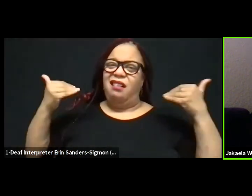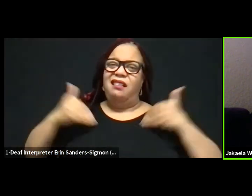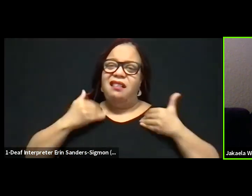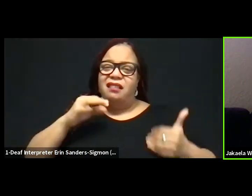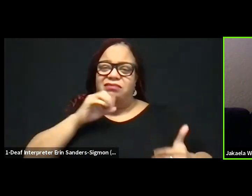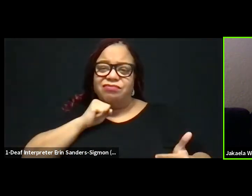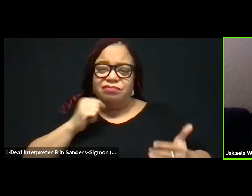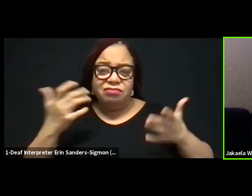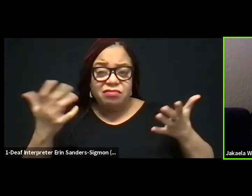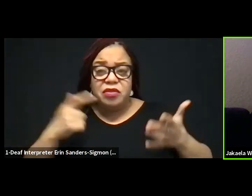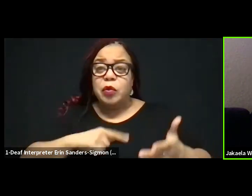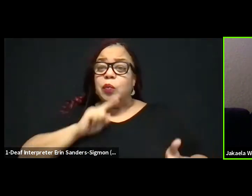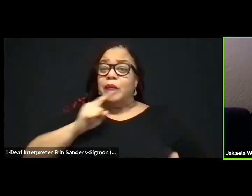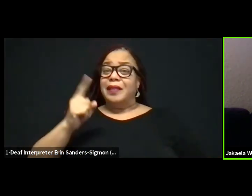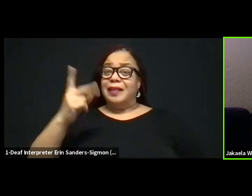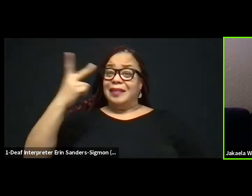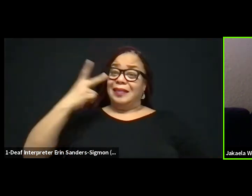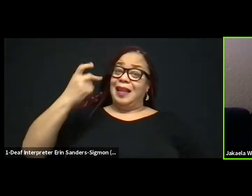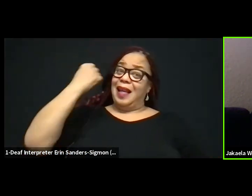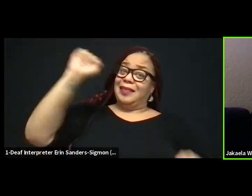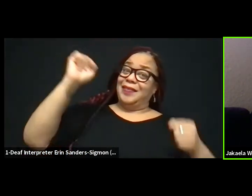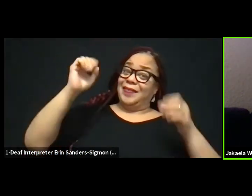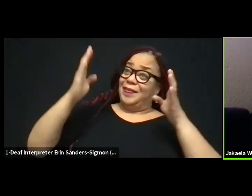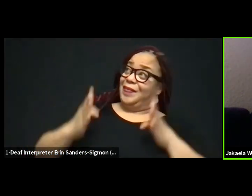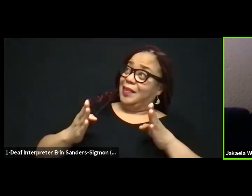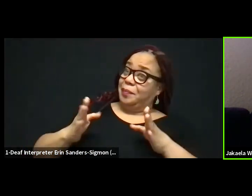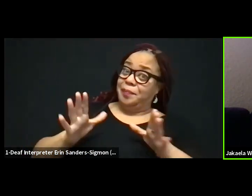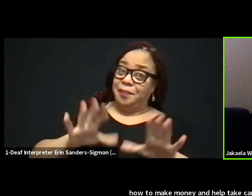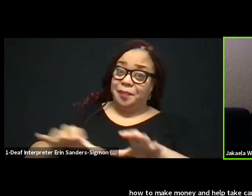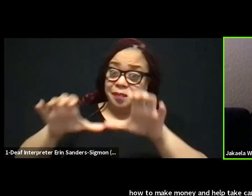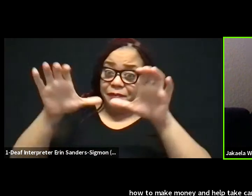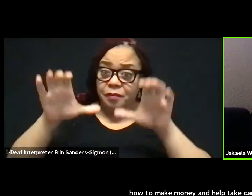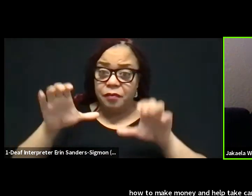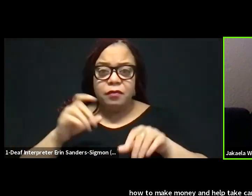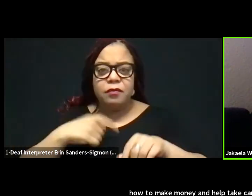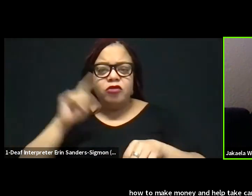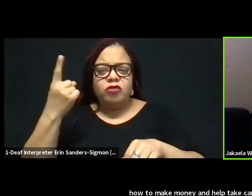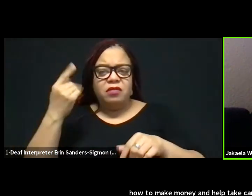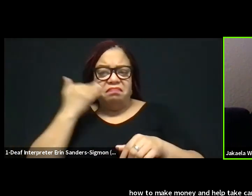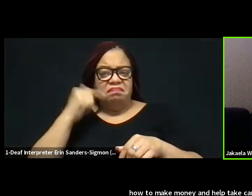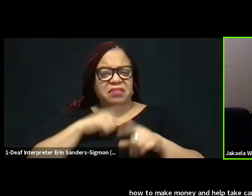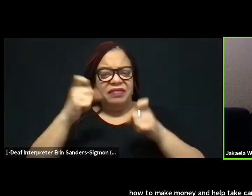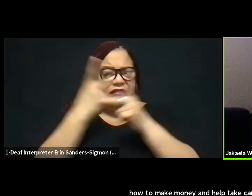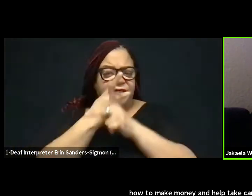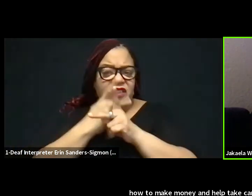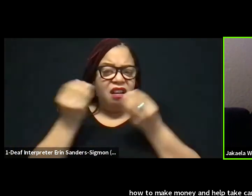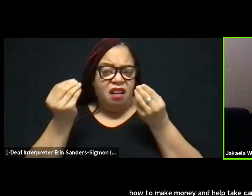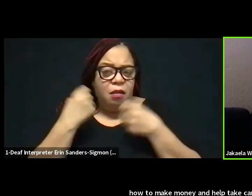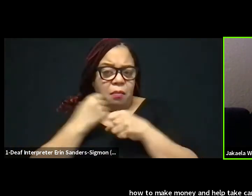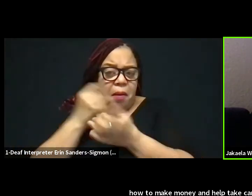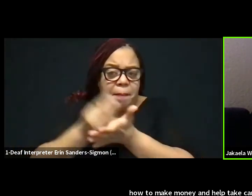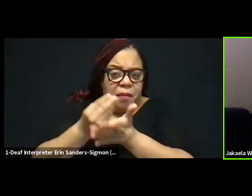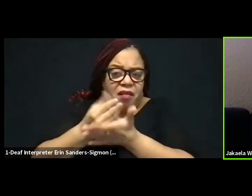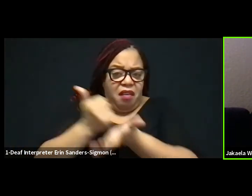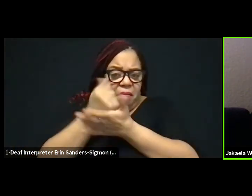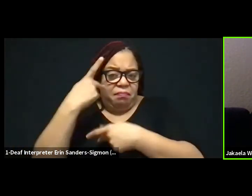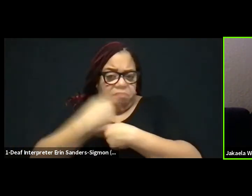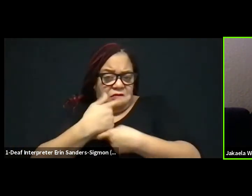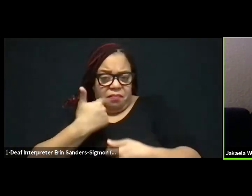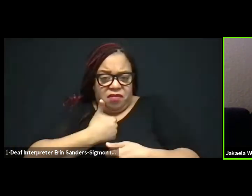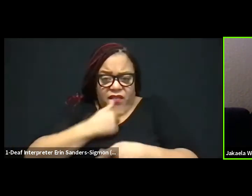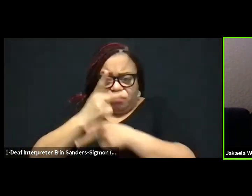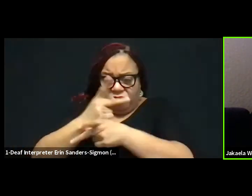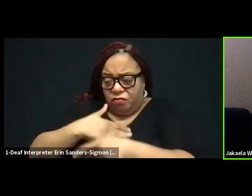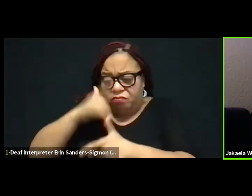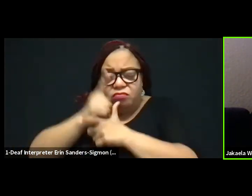my siblings. Once I joined Project What, they put me through a training to where they helped me analyze my actual feelings and the things